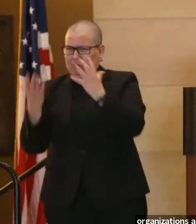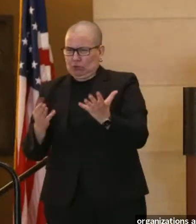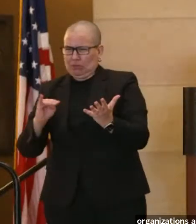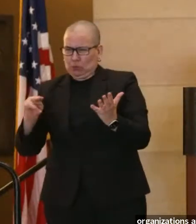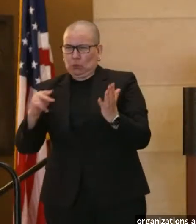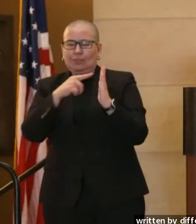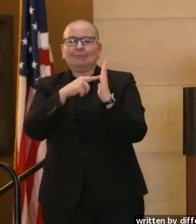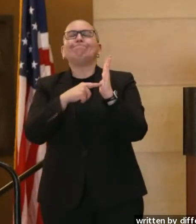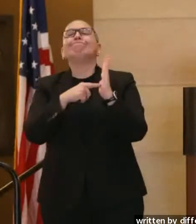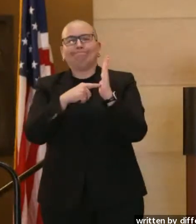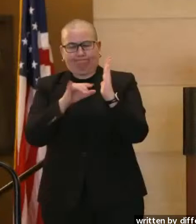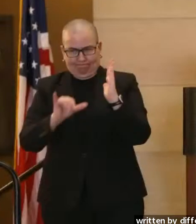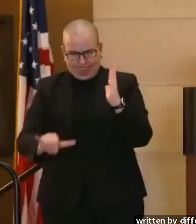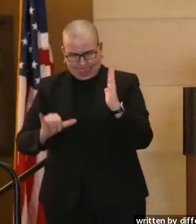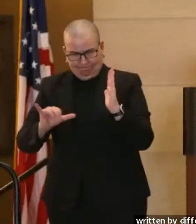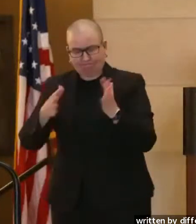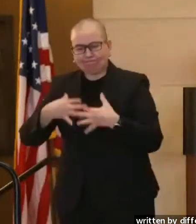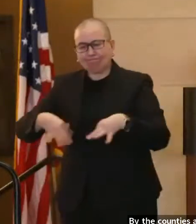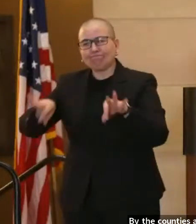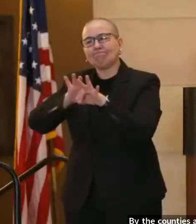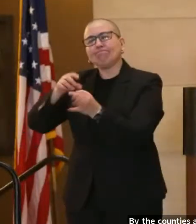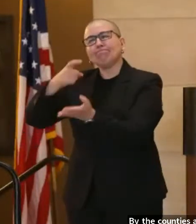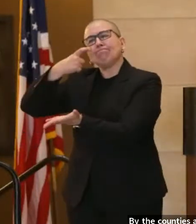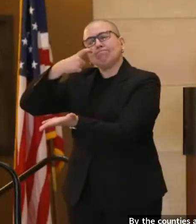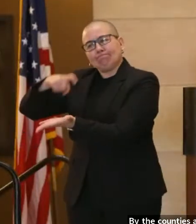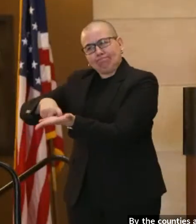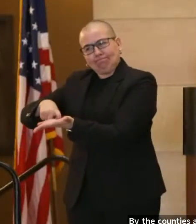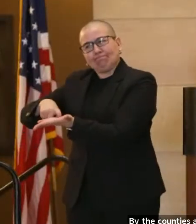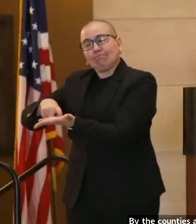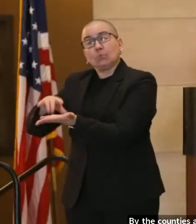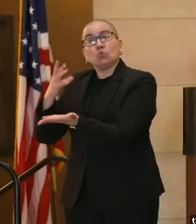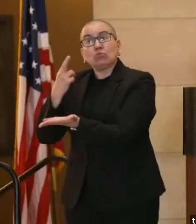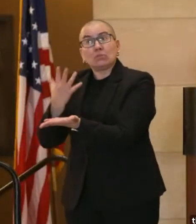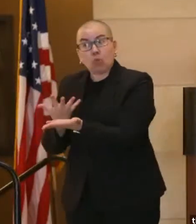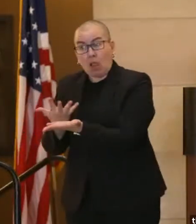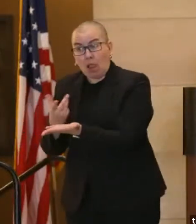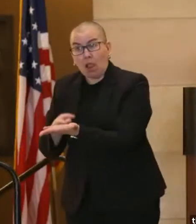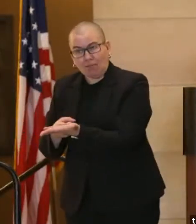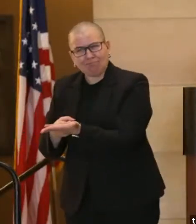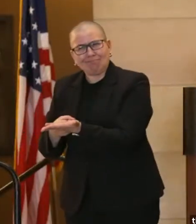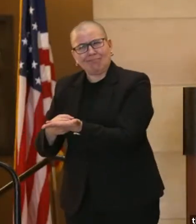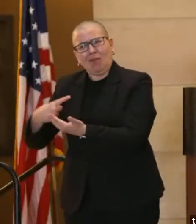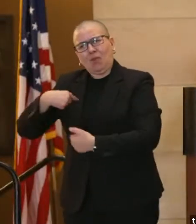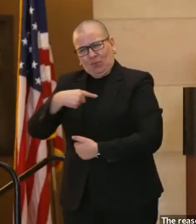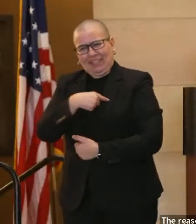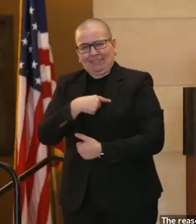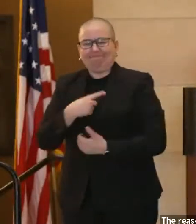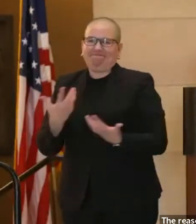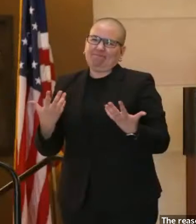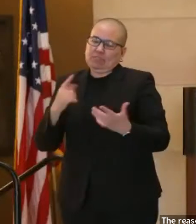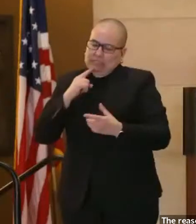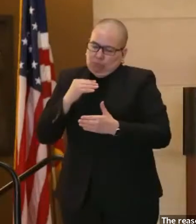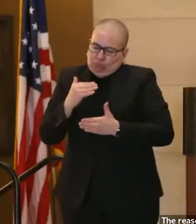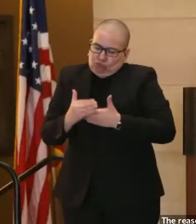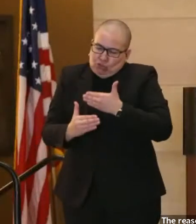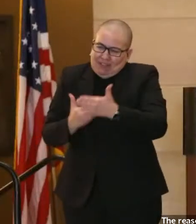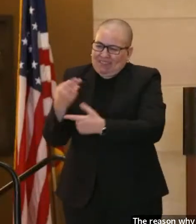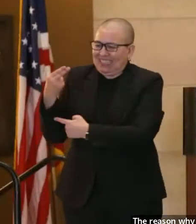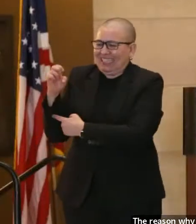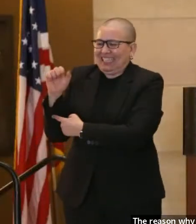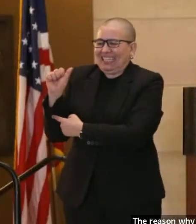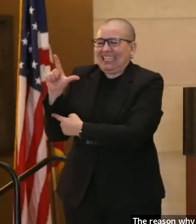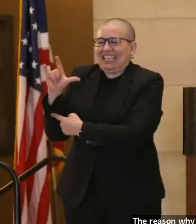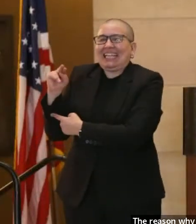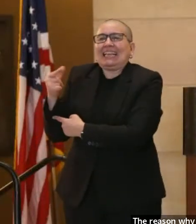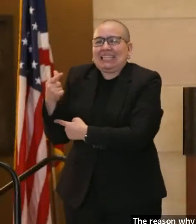this, and this is important. The reason why it's important is because we heal from the land traditionally. You know, that is